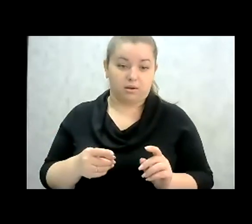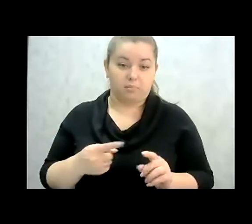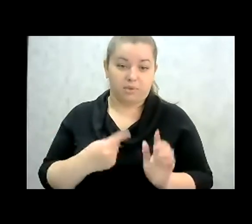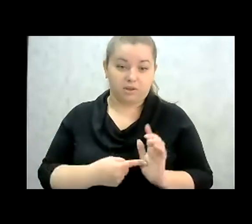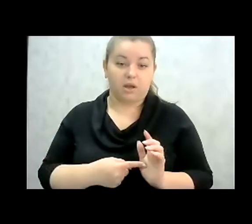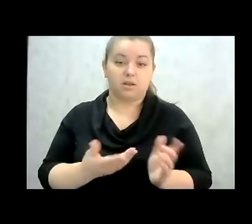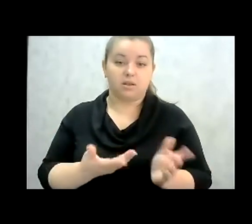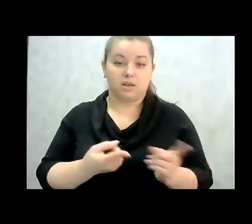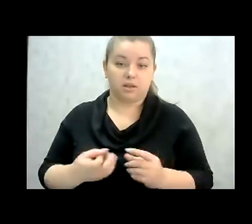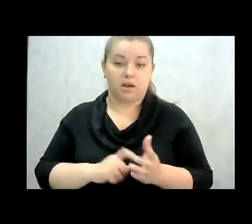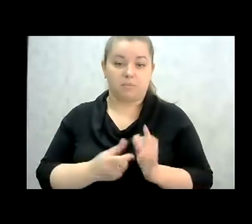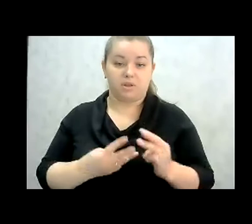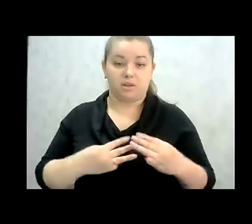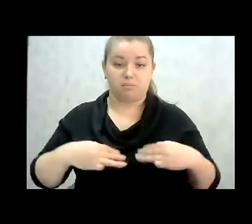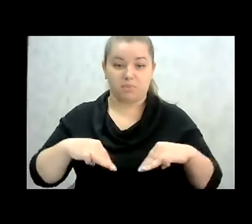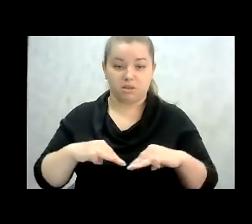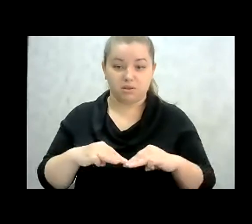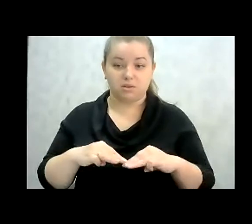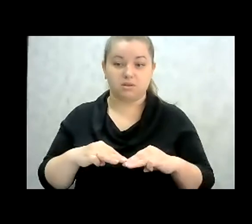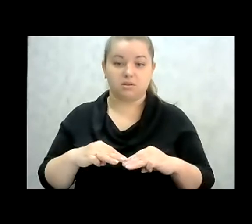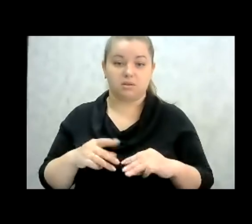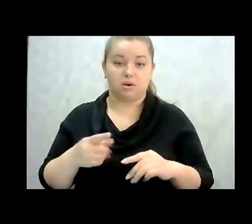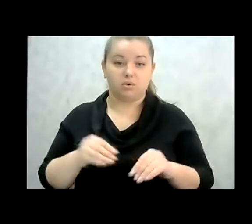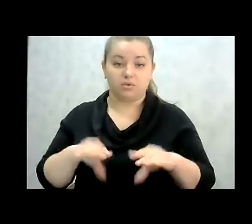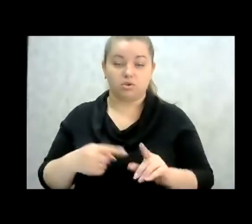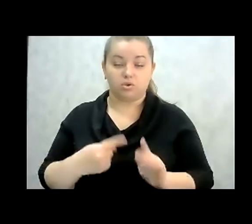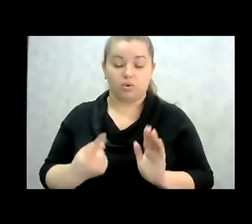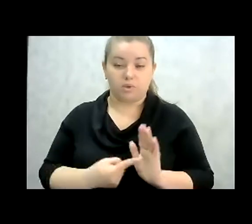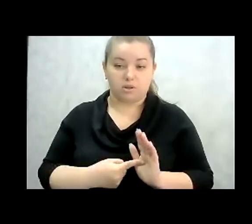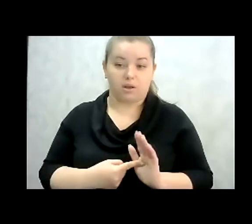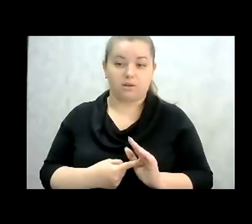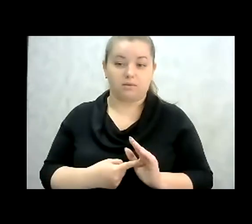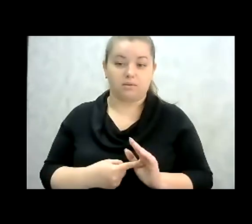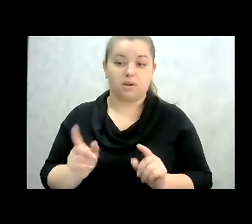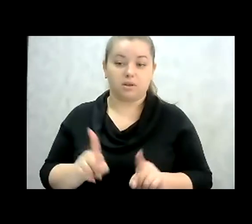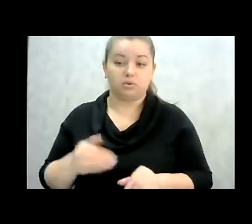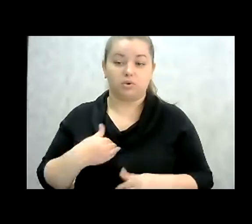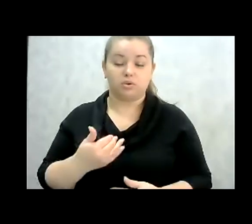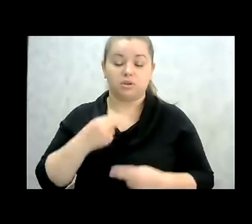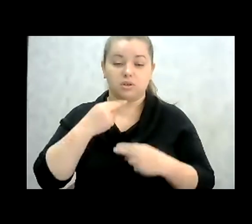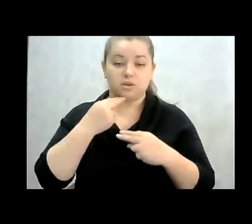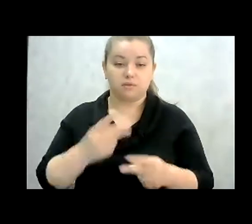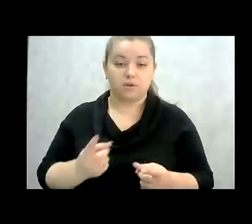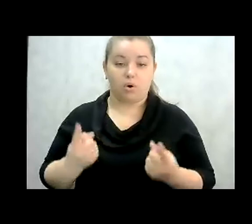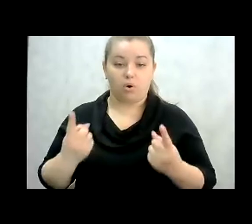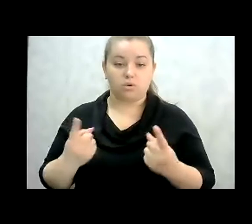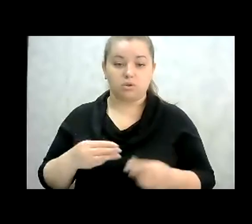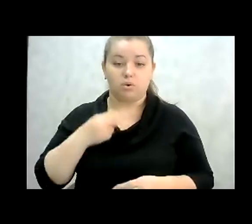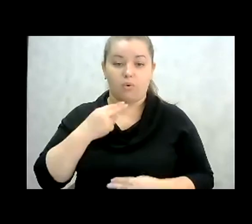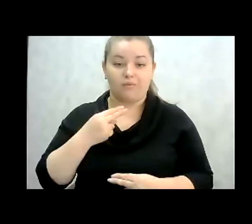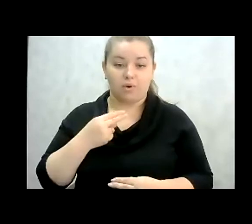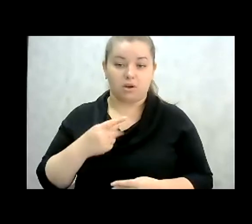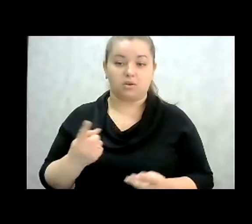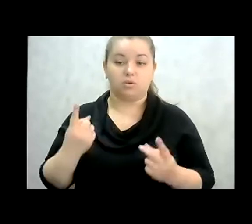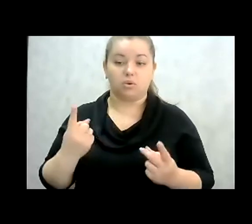Ministers should really solve that issue of centralized funding. And let me now